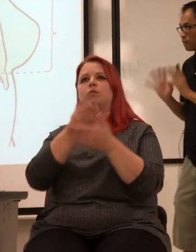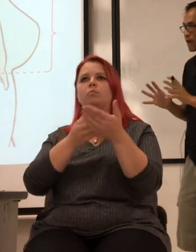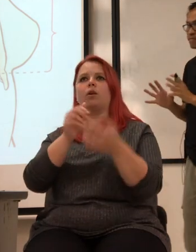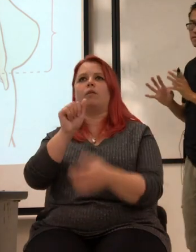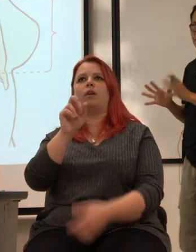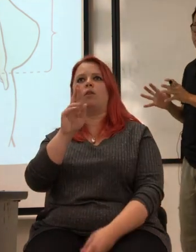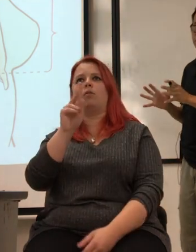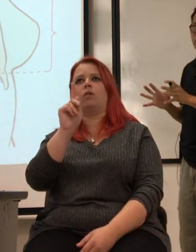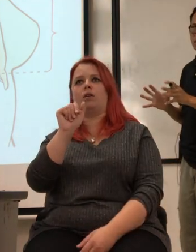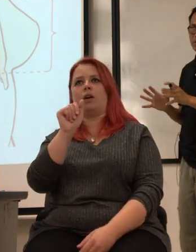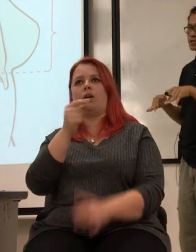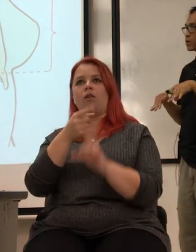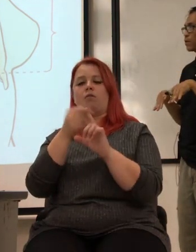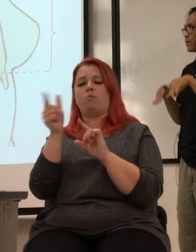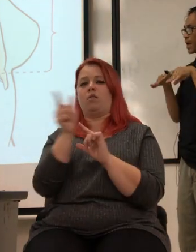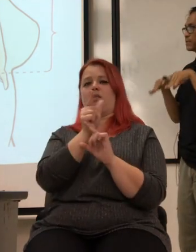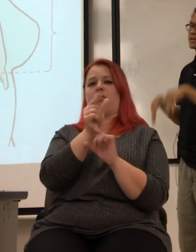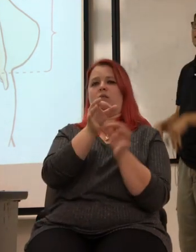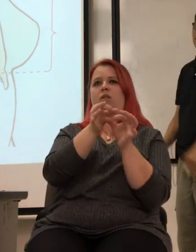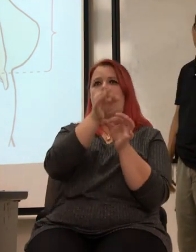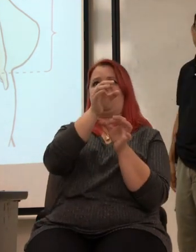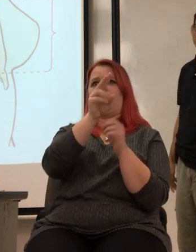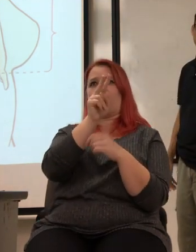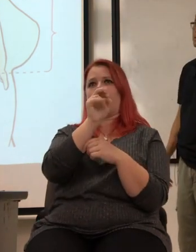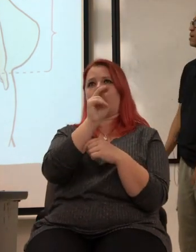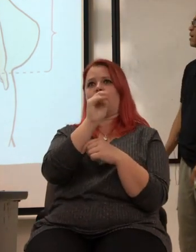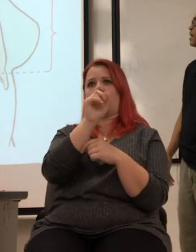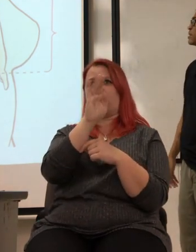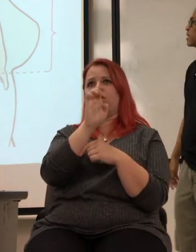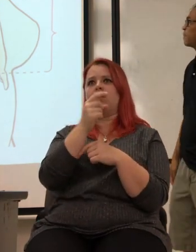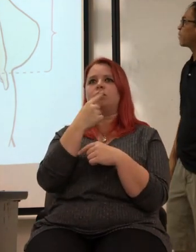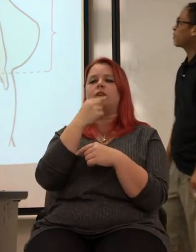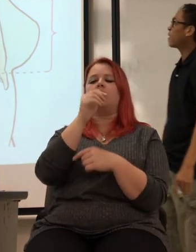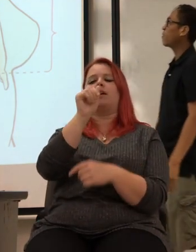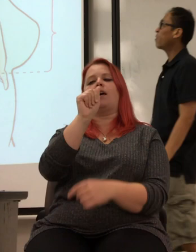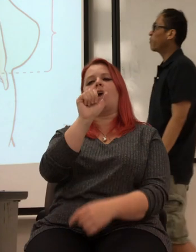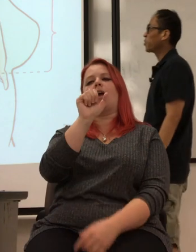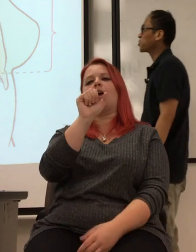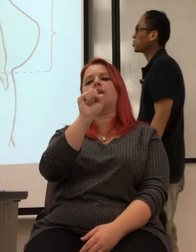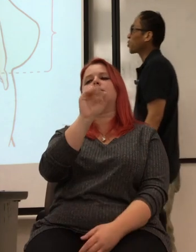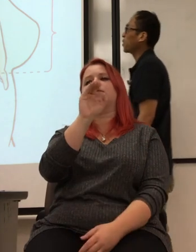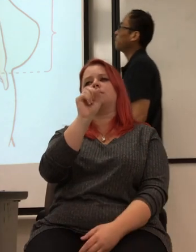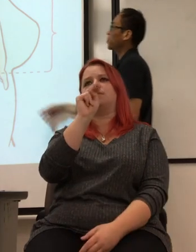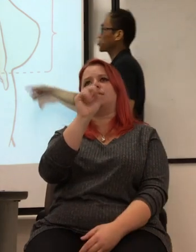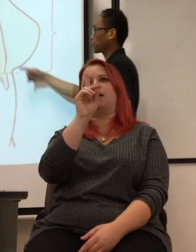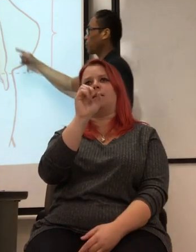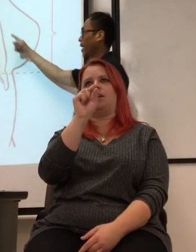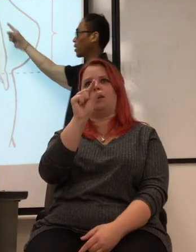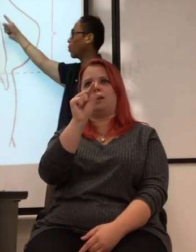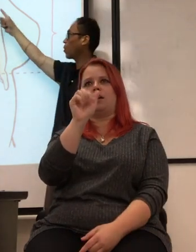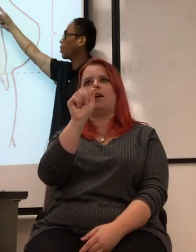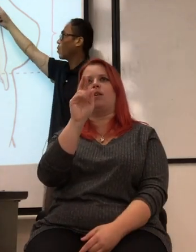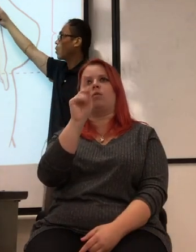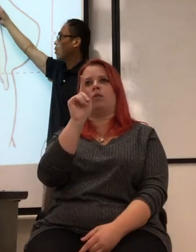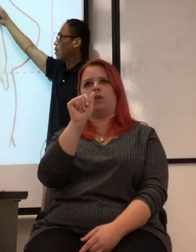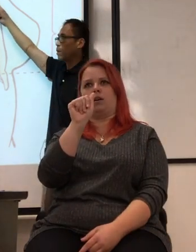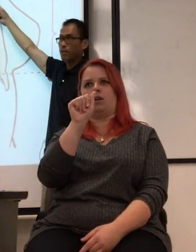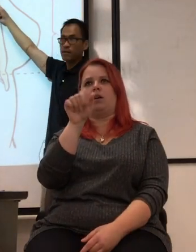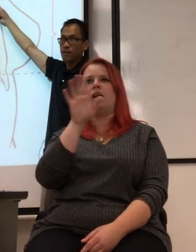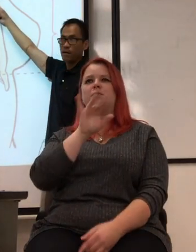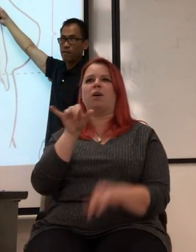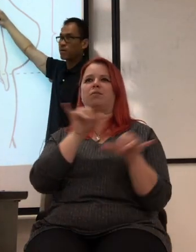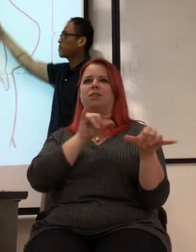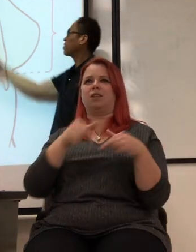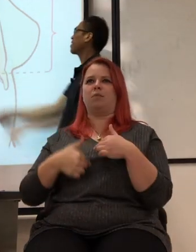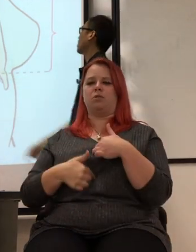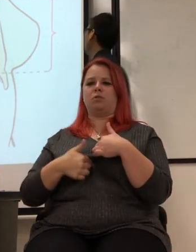the left ventricle, they just call it the ascending aorta. It's at about the level of your sternal angle,